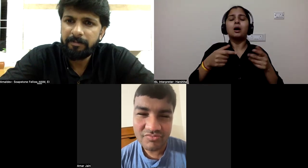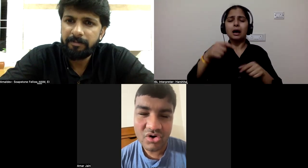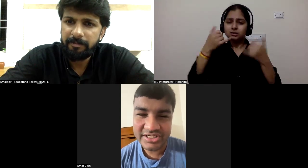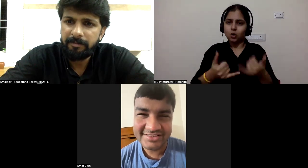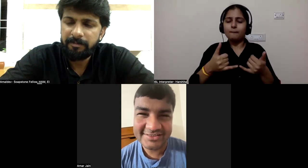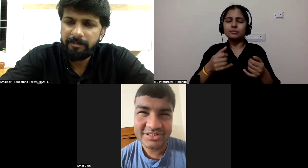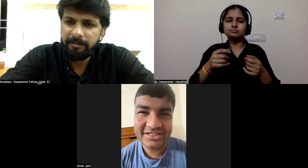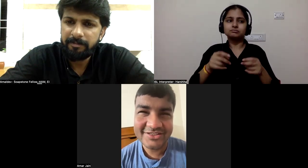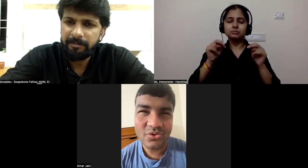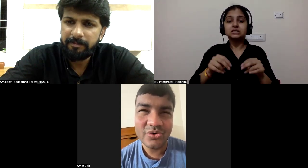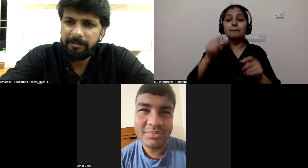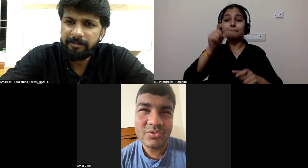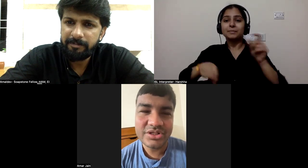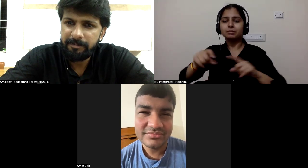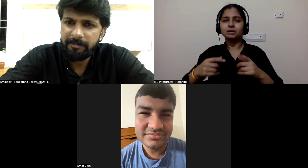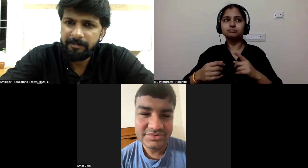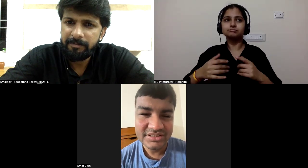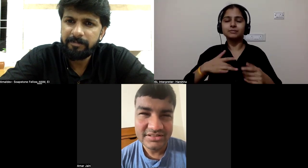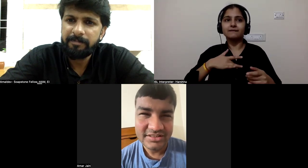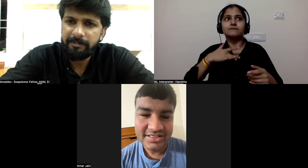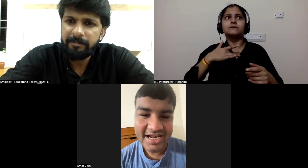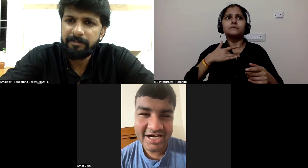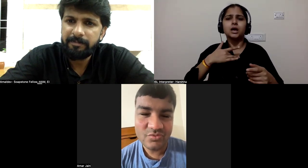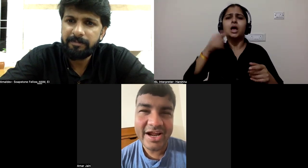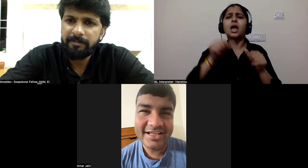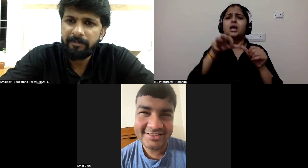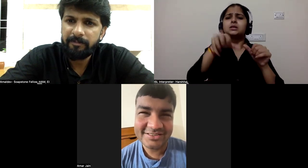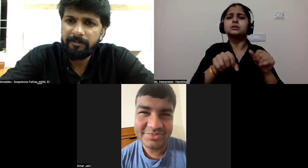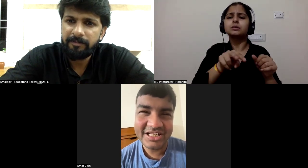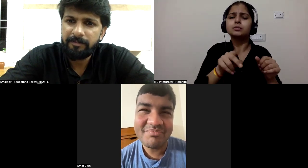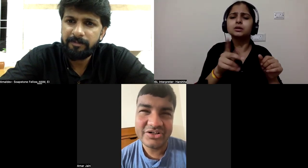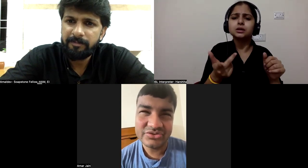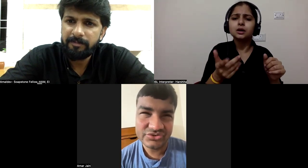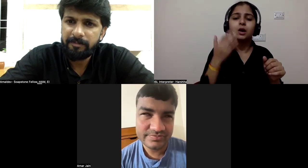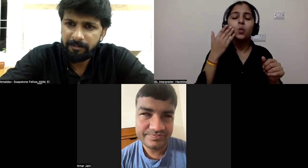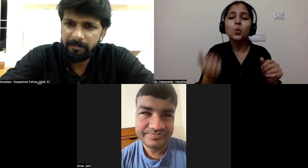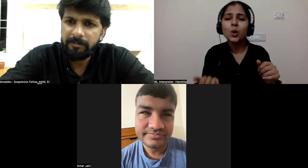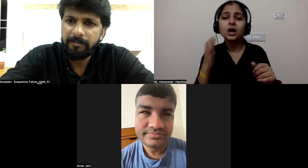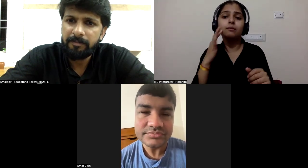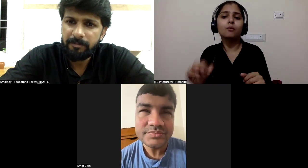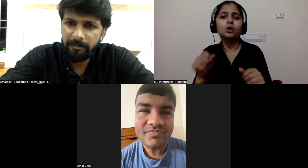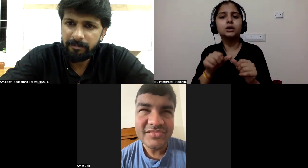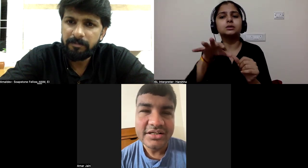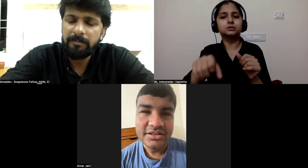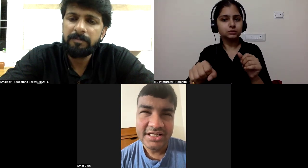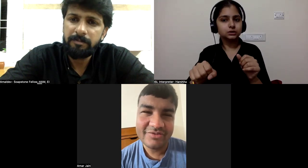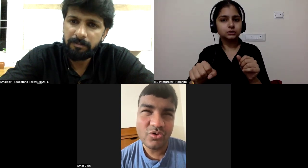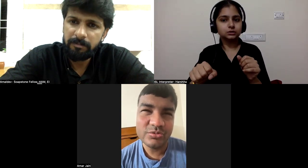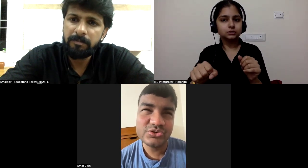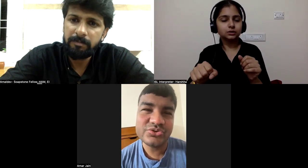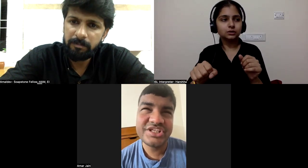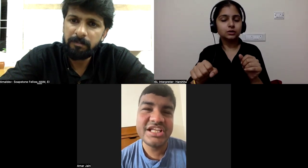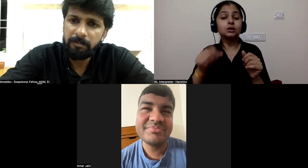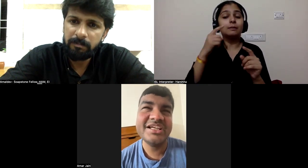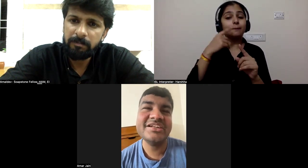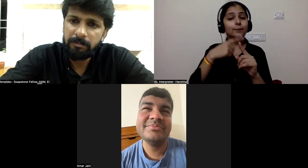realize what accessibility is all about and why accessibility matters. I've